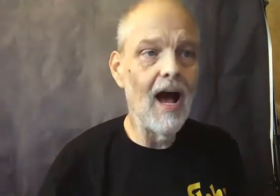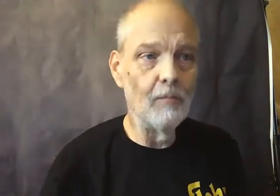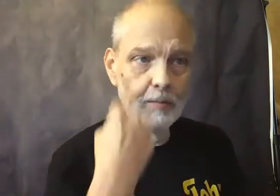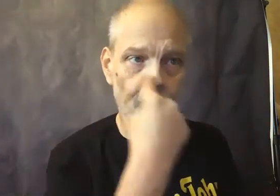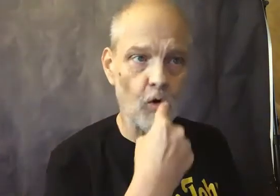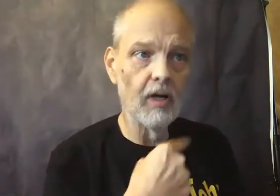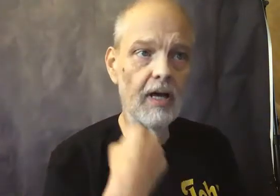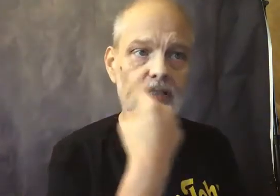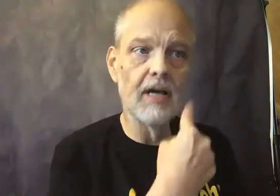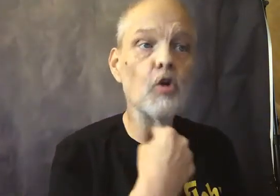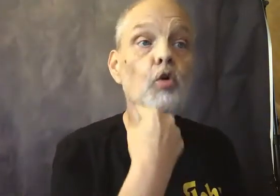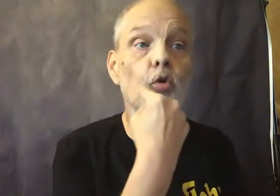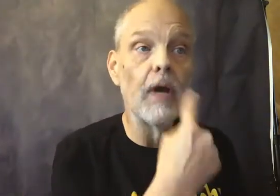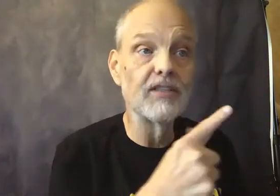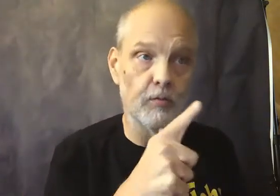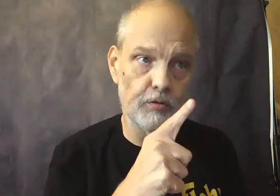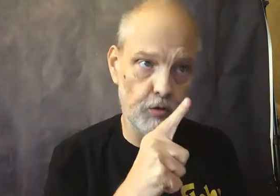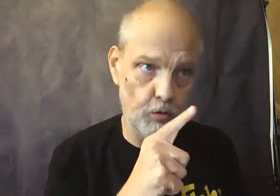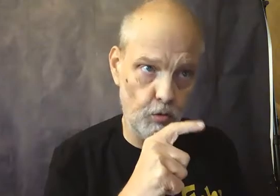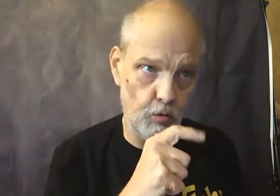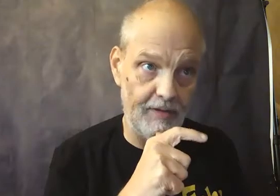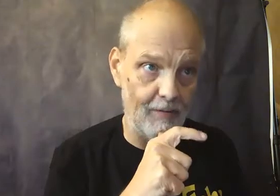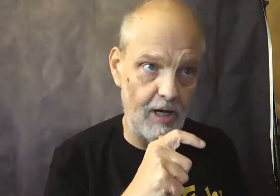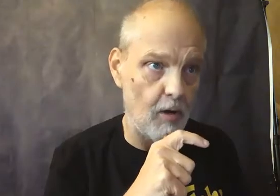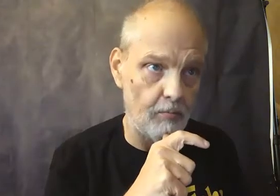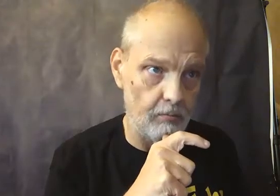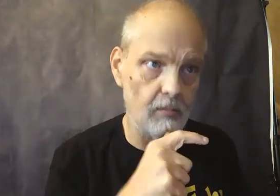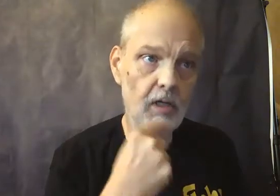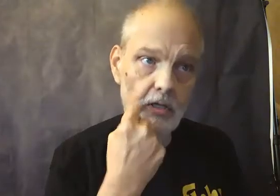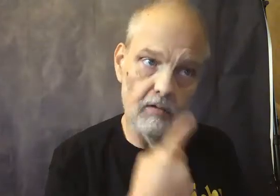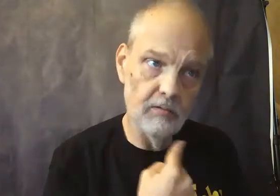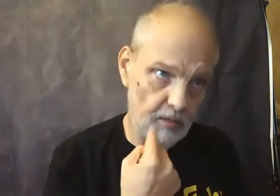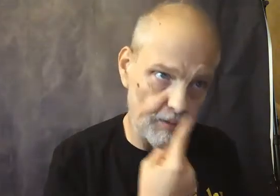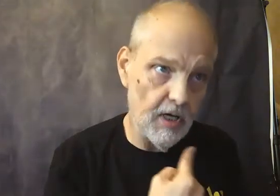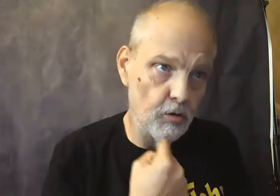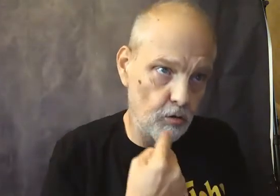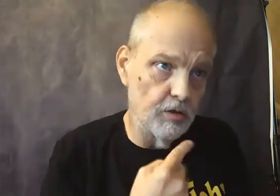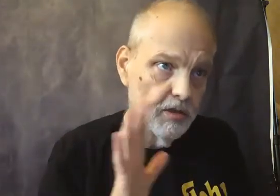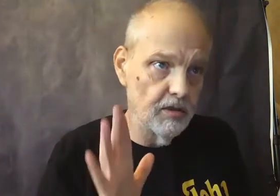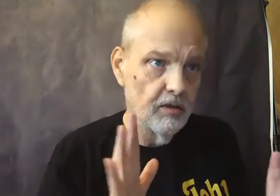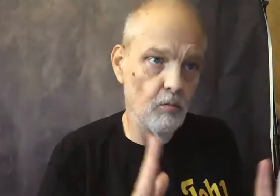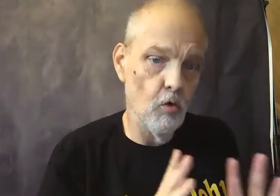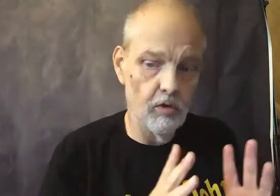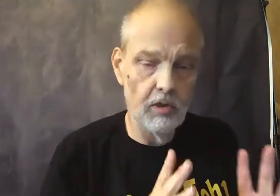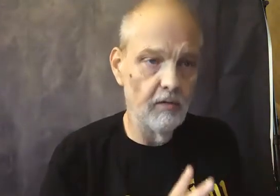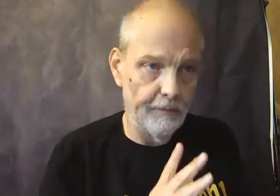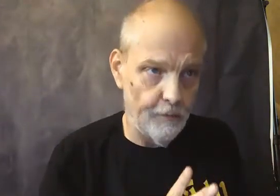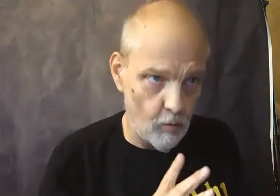I might be more inclined to sign who as opposed to who. If it ever came up, I would sign who just as a more